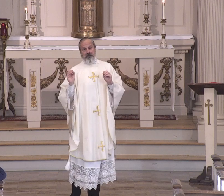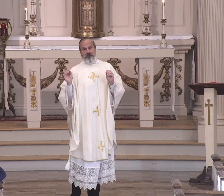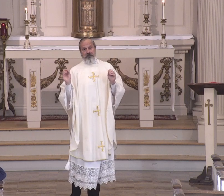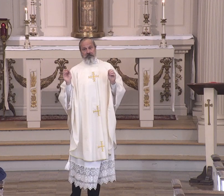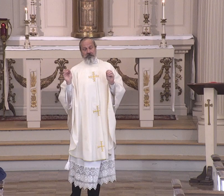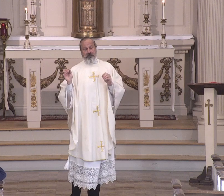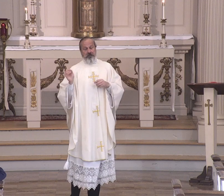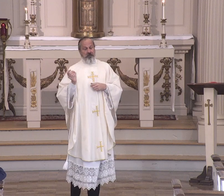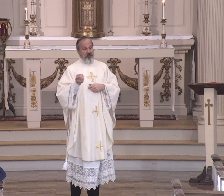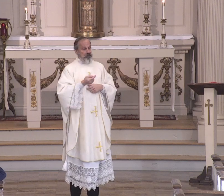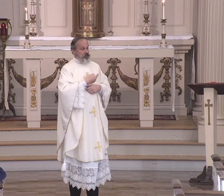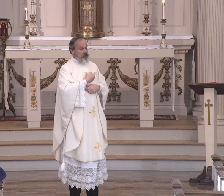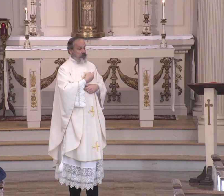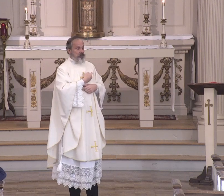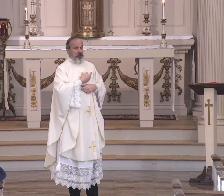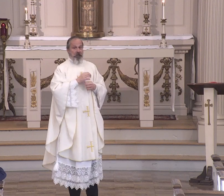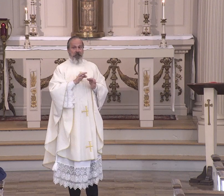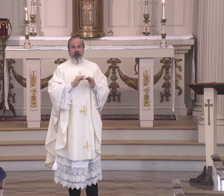doesn't do anything,